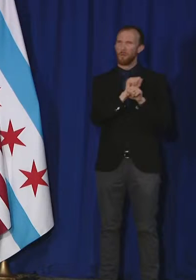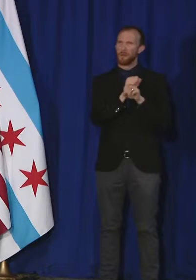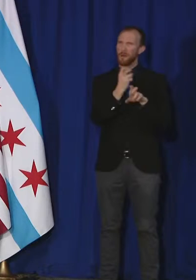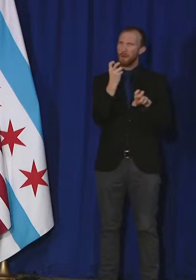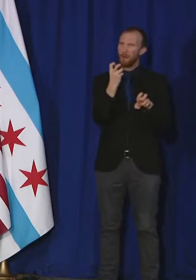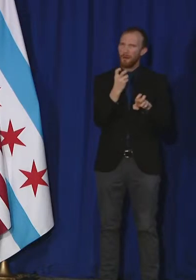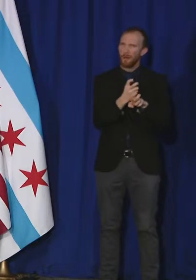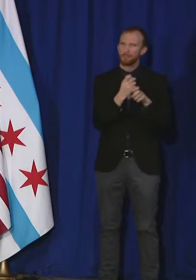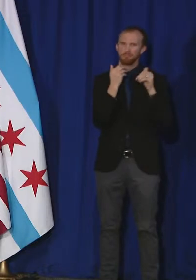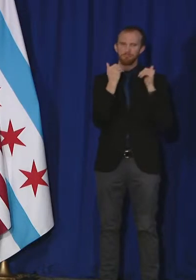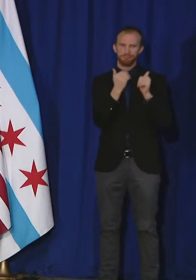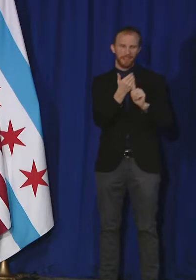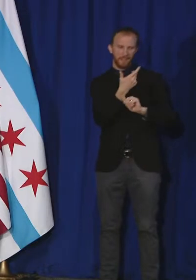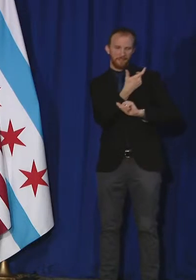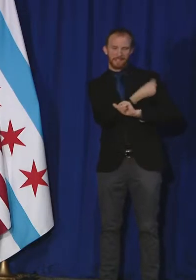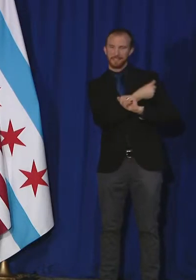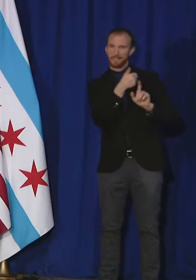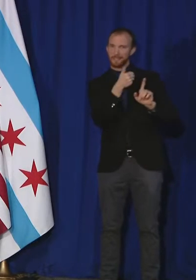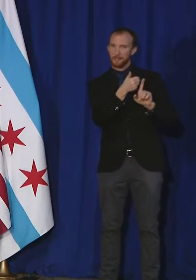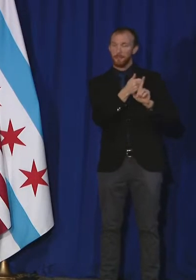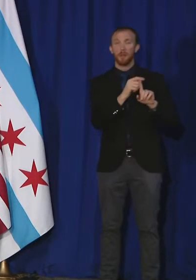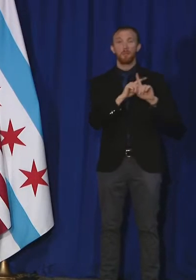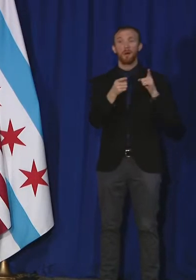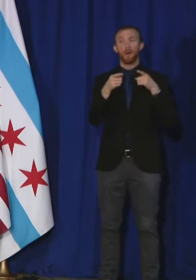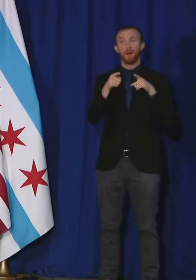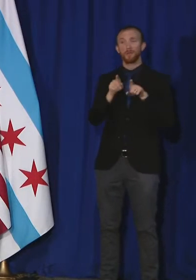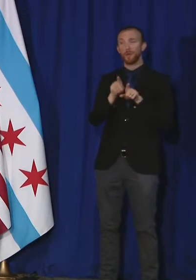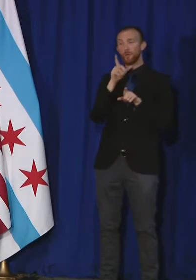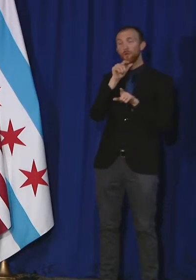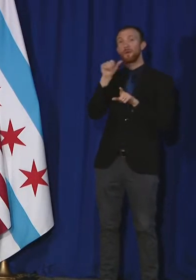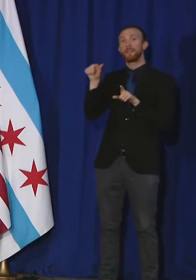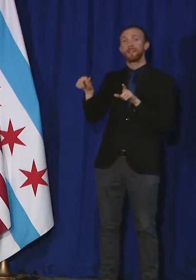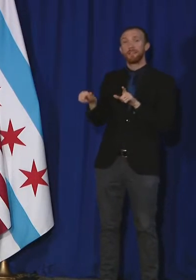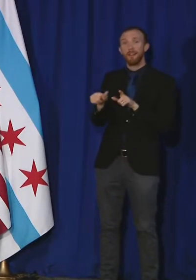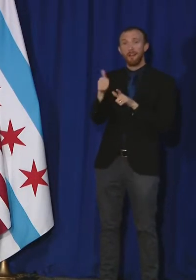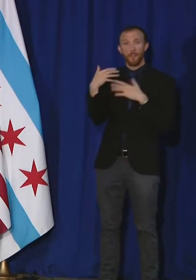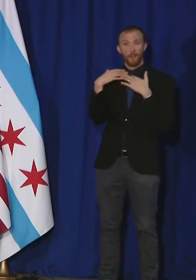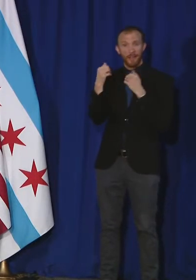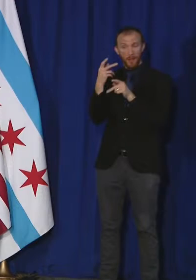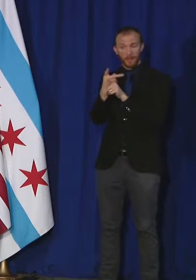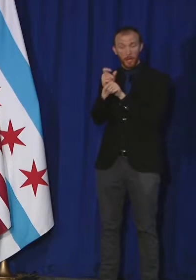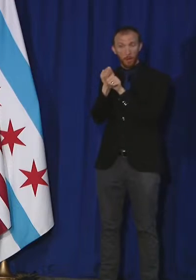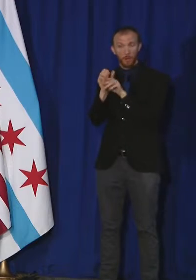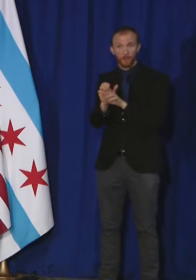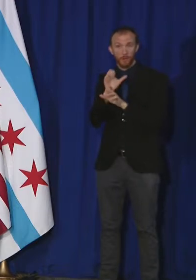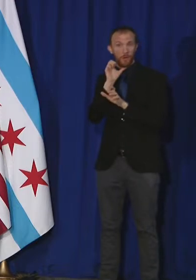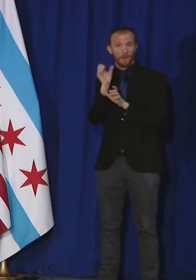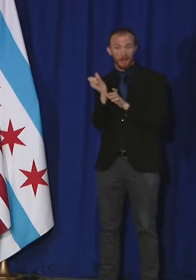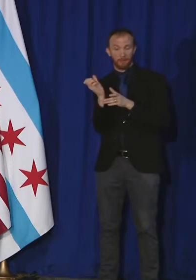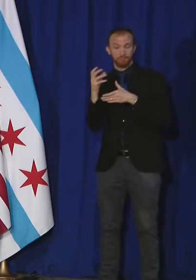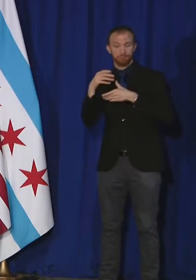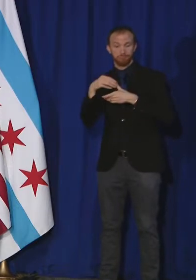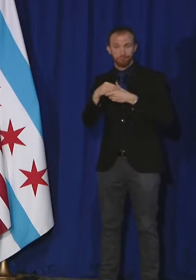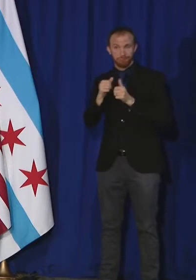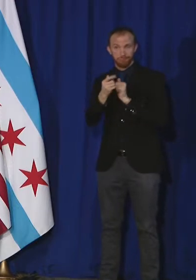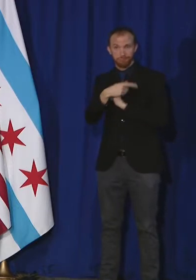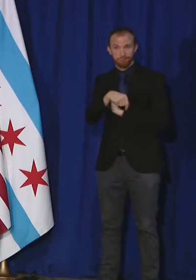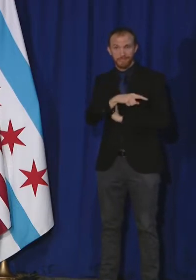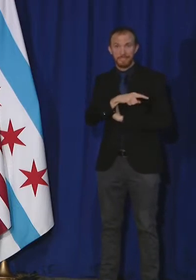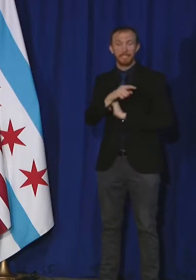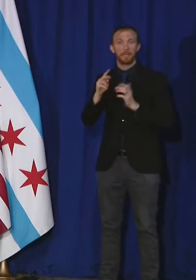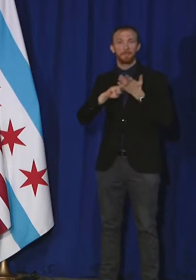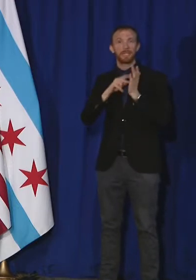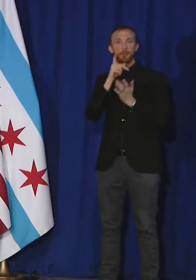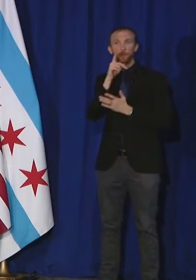to vaccinate our unaffiliated healthcare workers. And let me tell you, there are tens of thousands. These are our